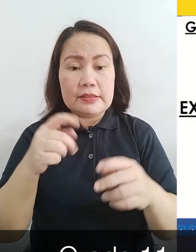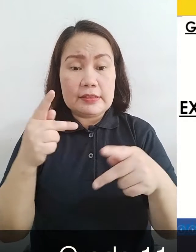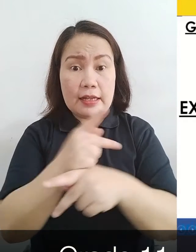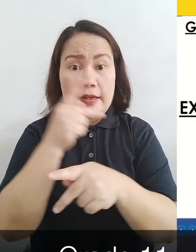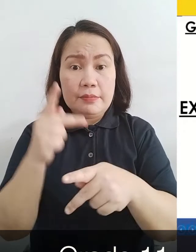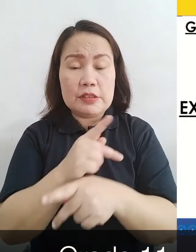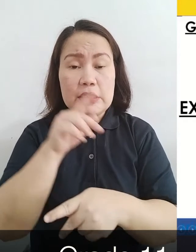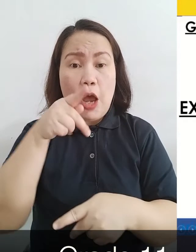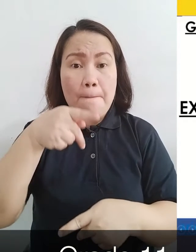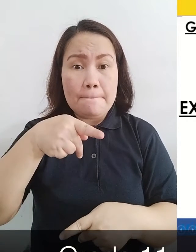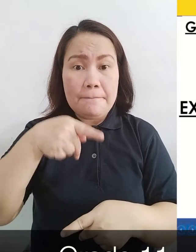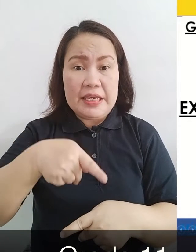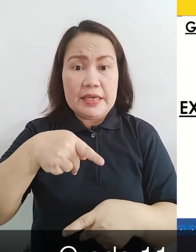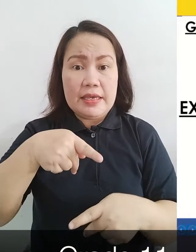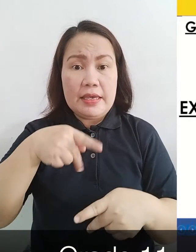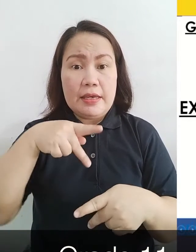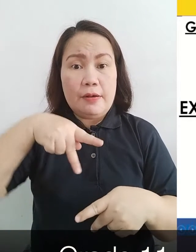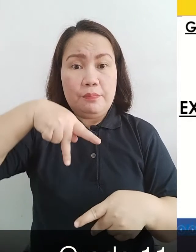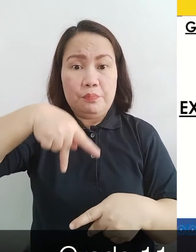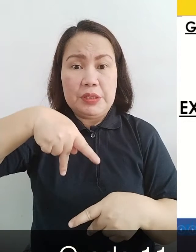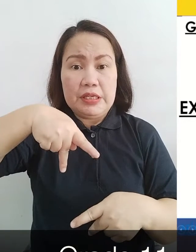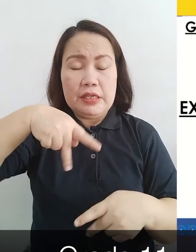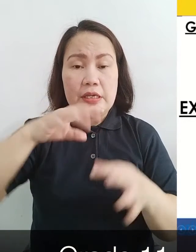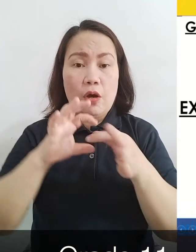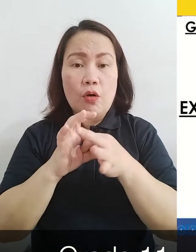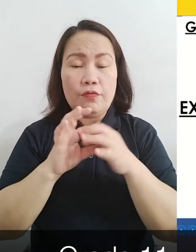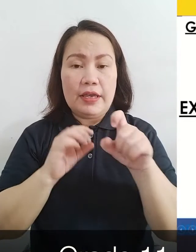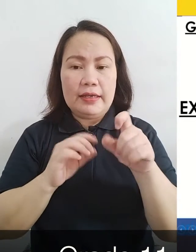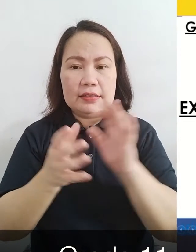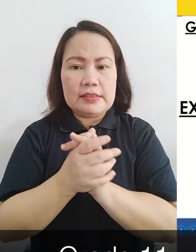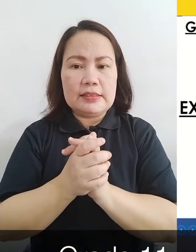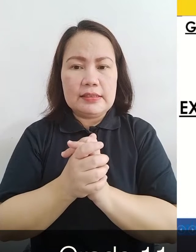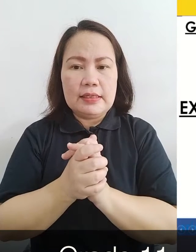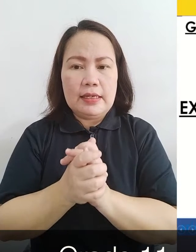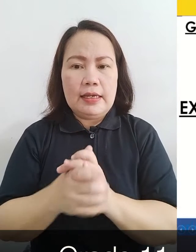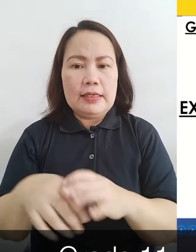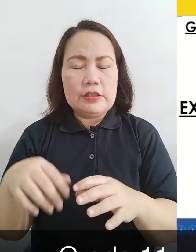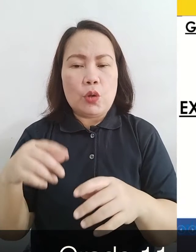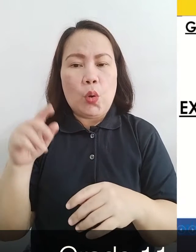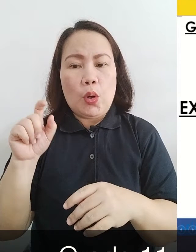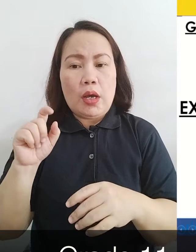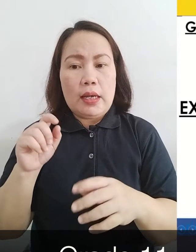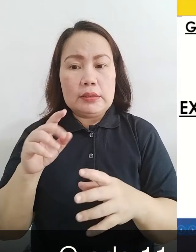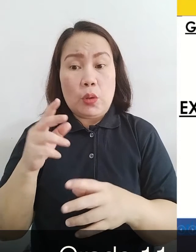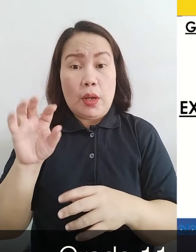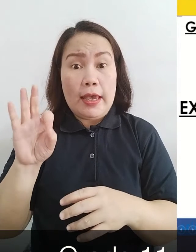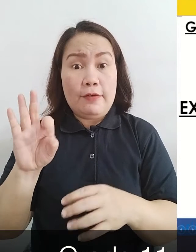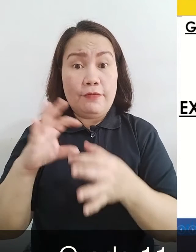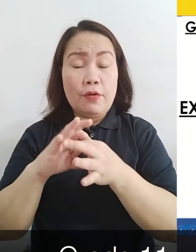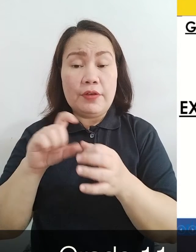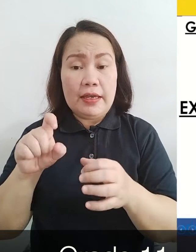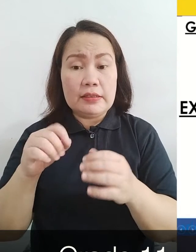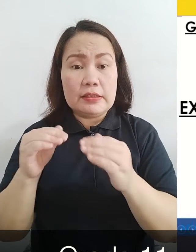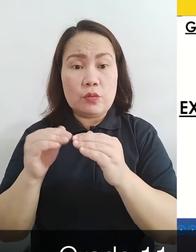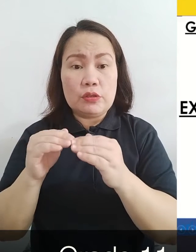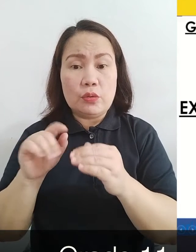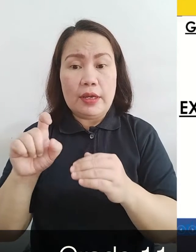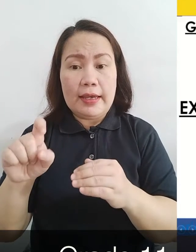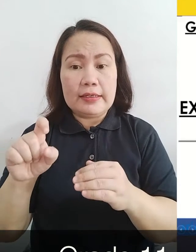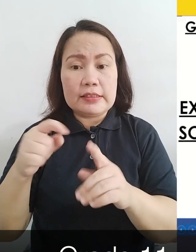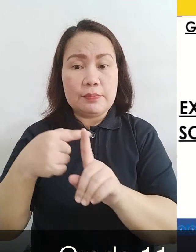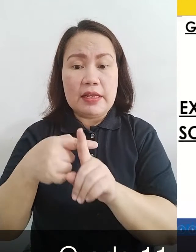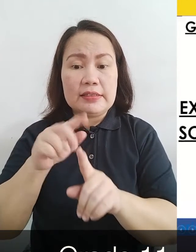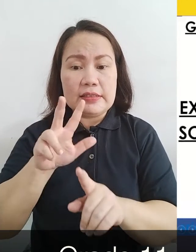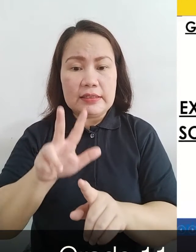yon, times p of x. So, ita-times natin si x plus 3 times 2x